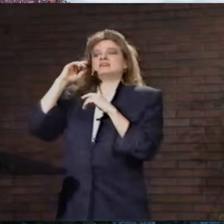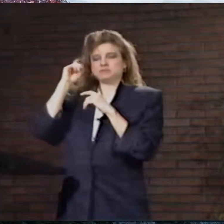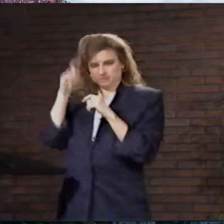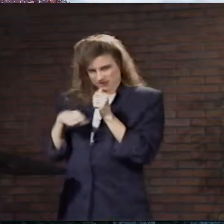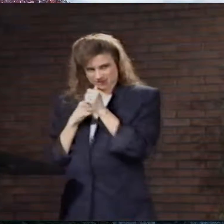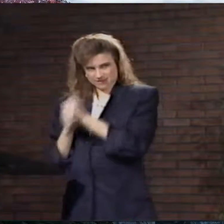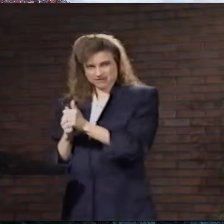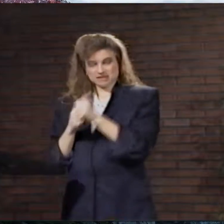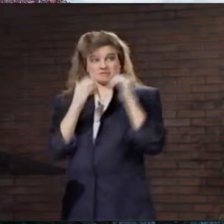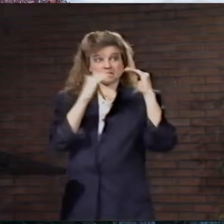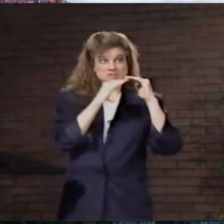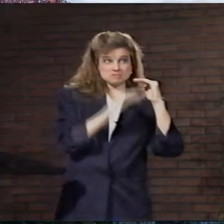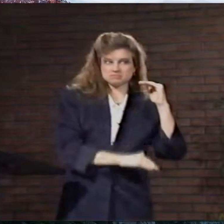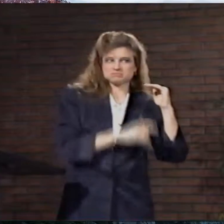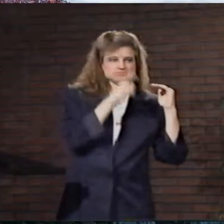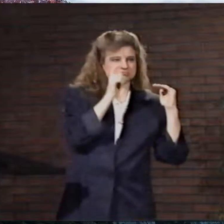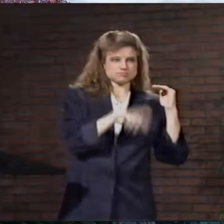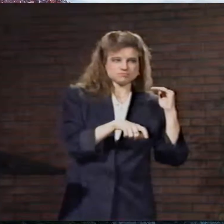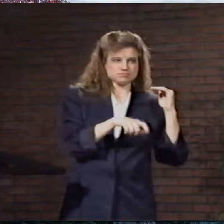If